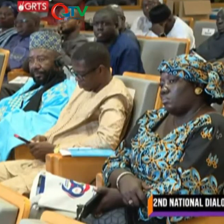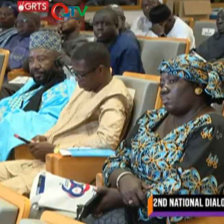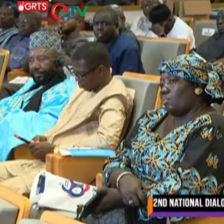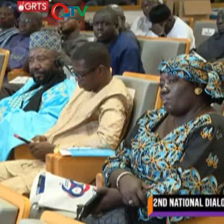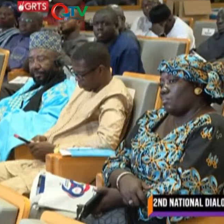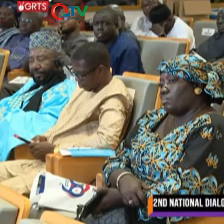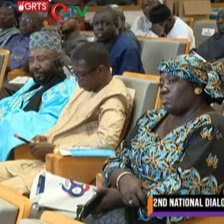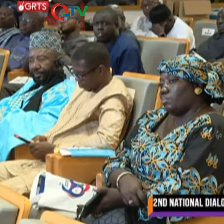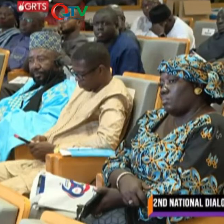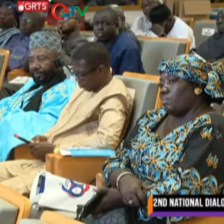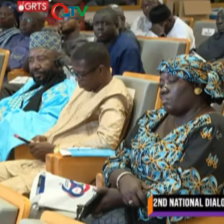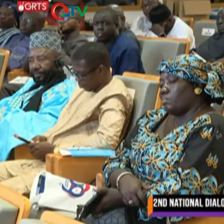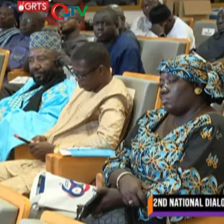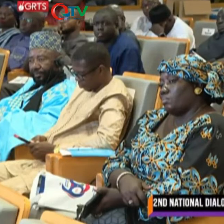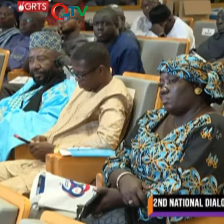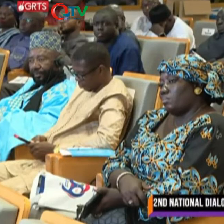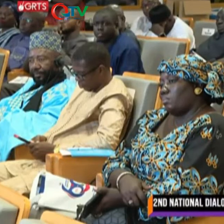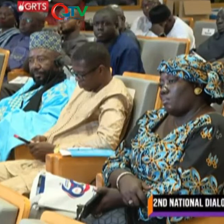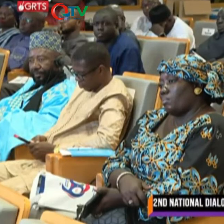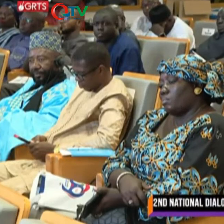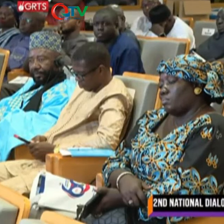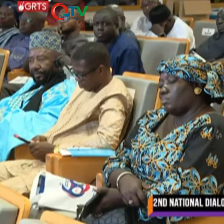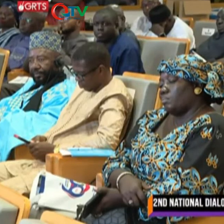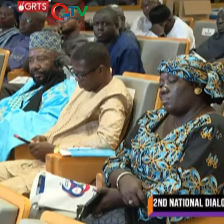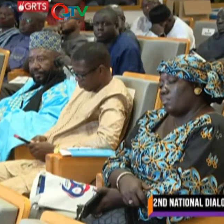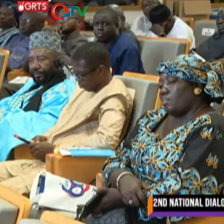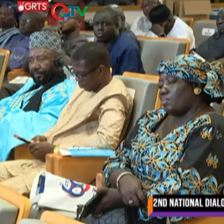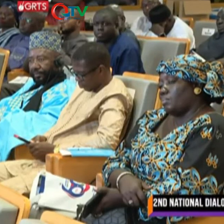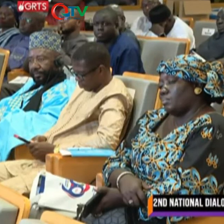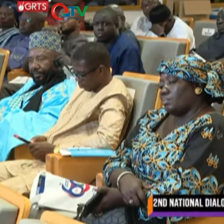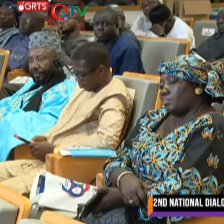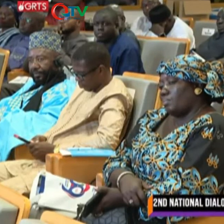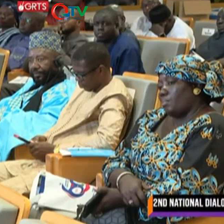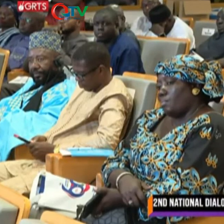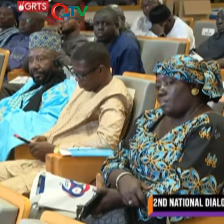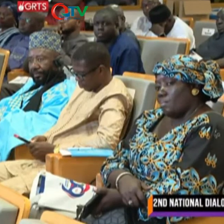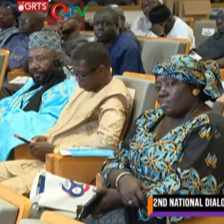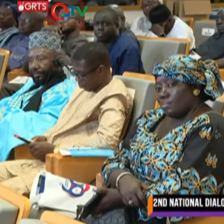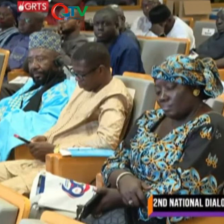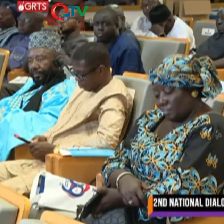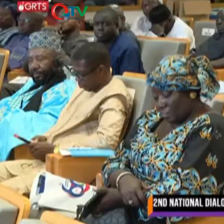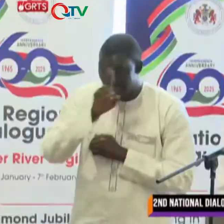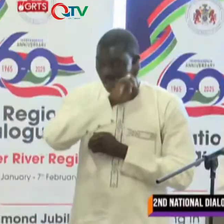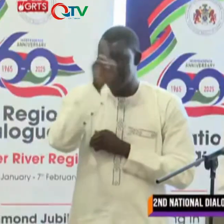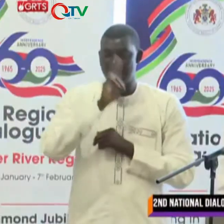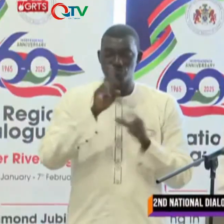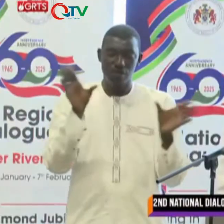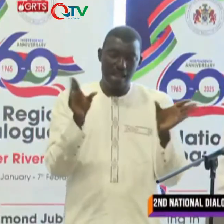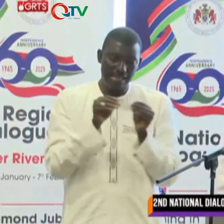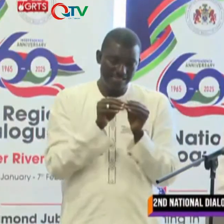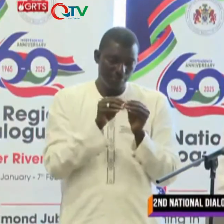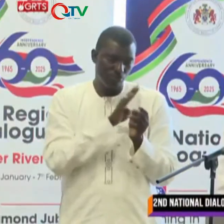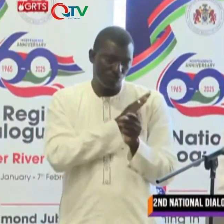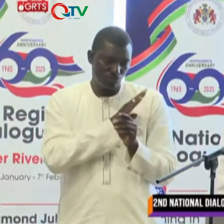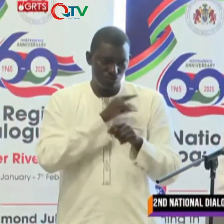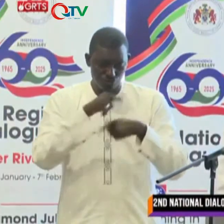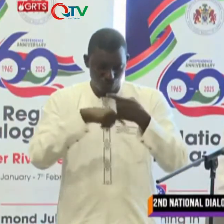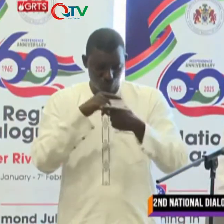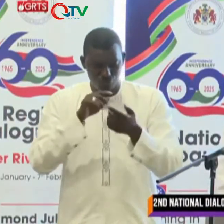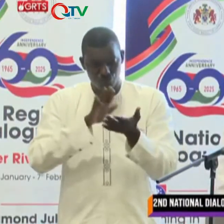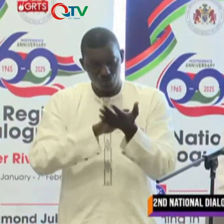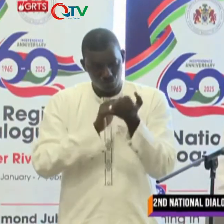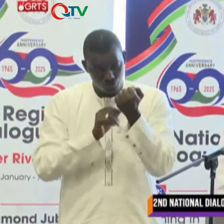Gambians without discrimination. In doing this, the National Assembly will also continue to hold the